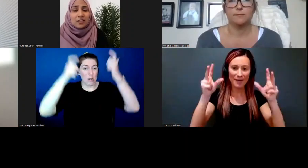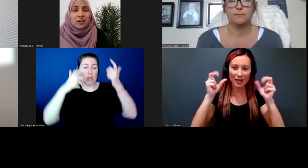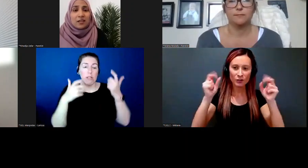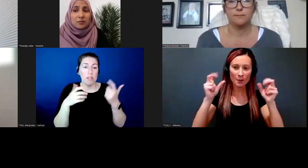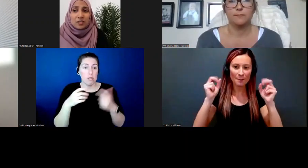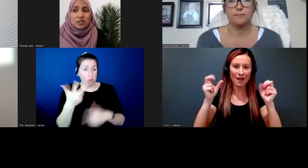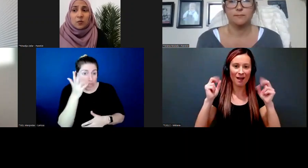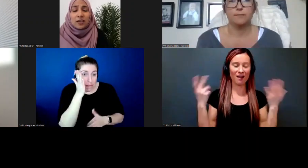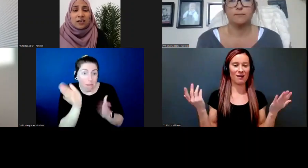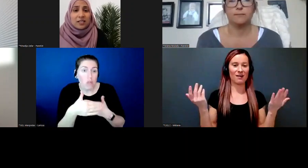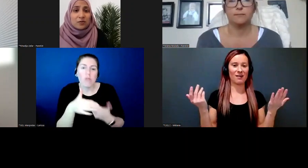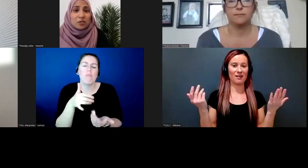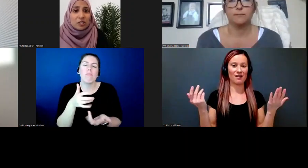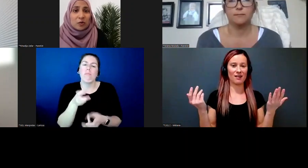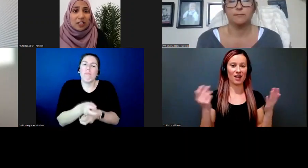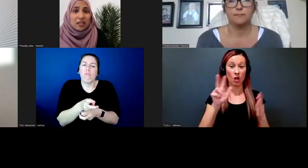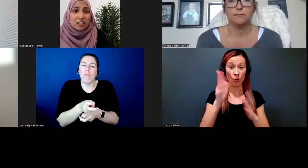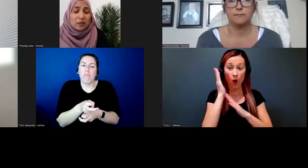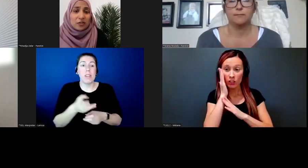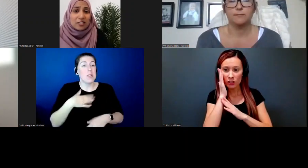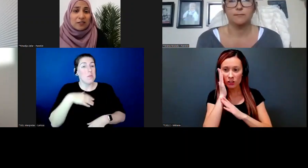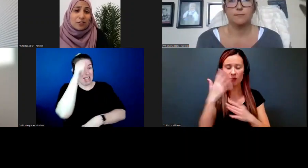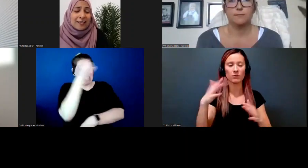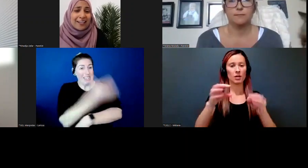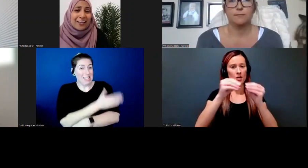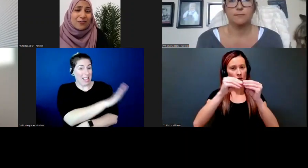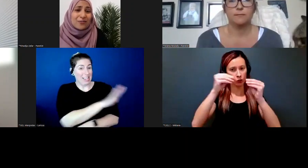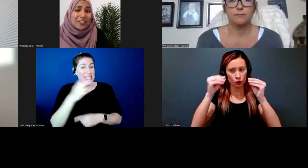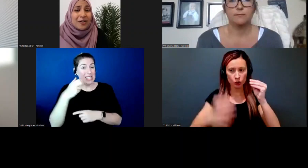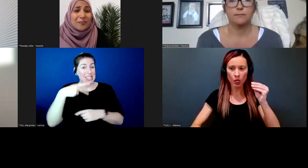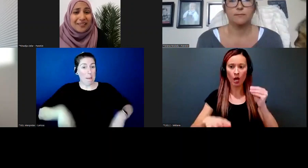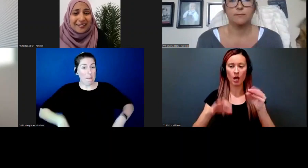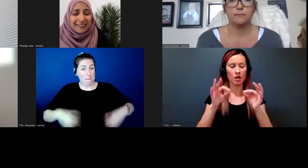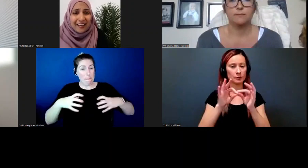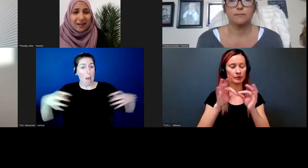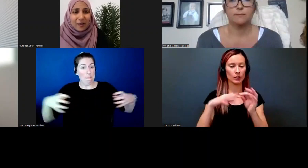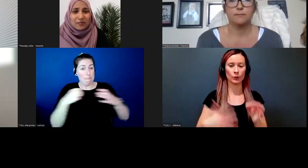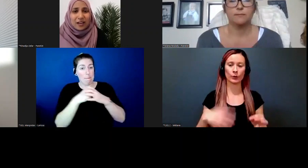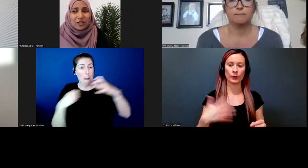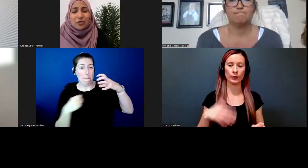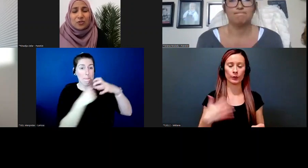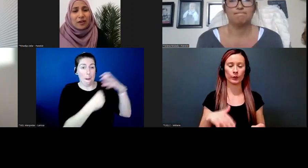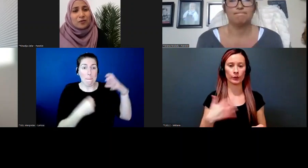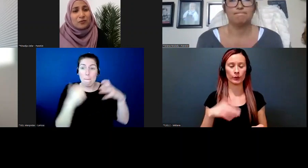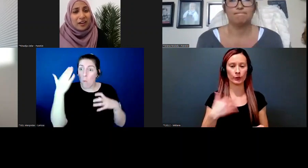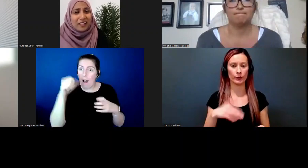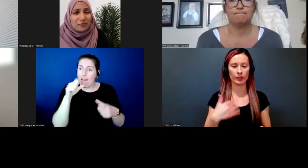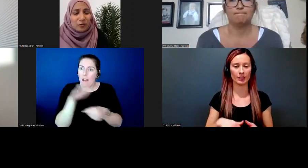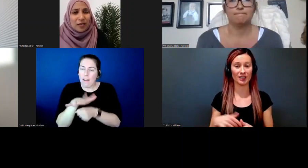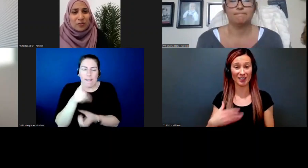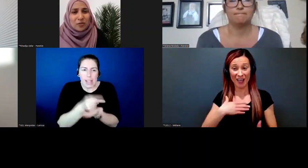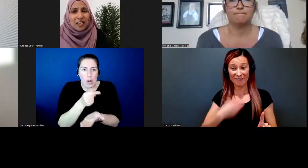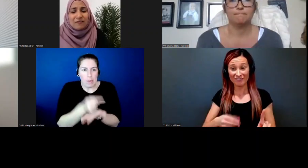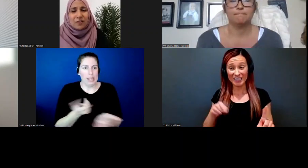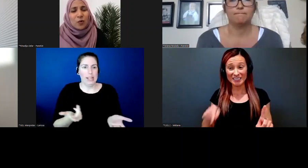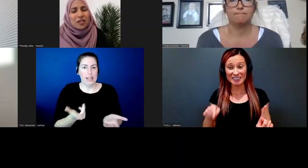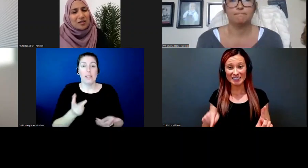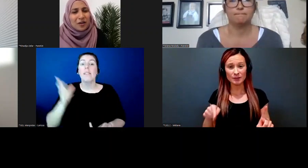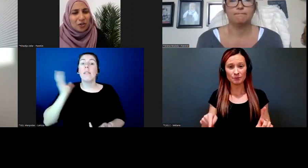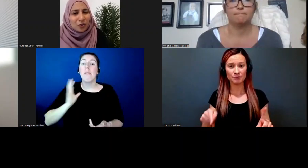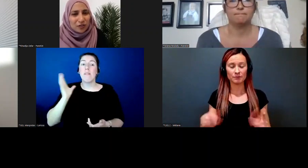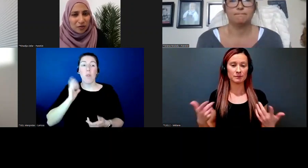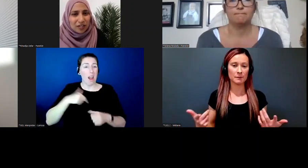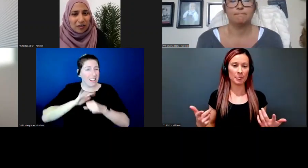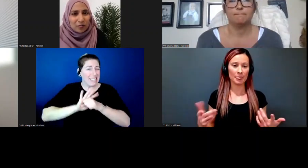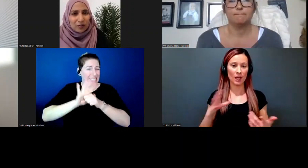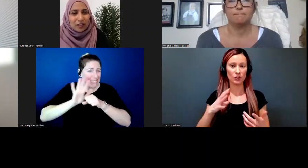My son, the reason why his hips dislocated is because he wasn't getting enough therapy. I used to have to fight for him to get even once a